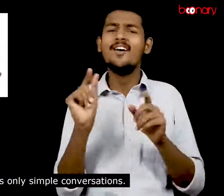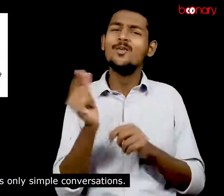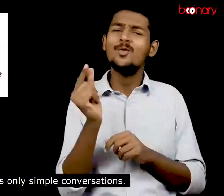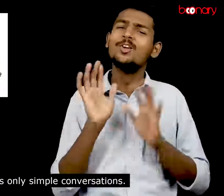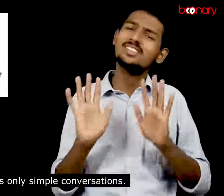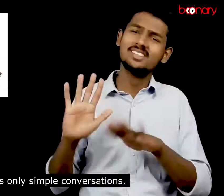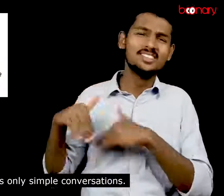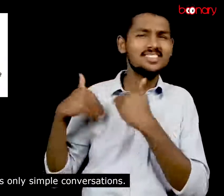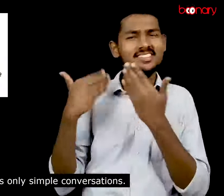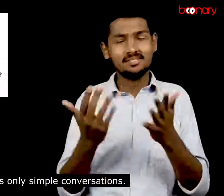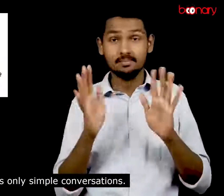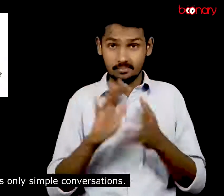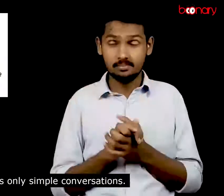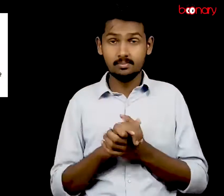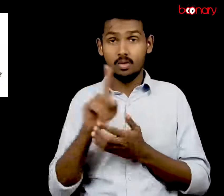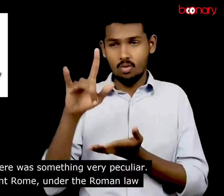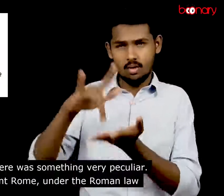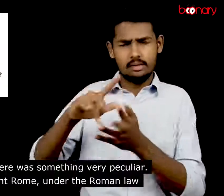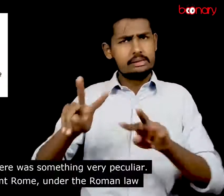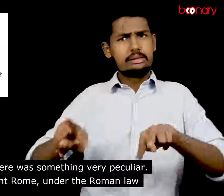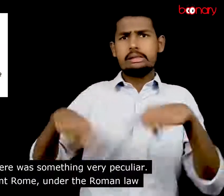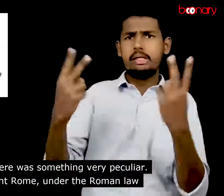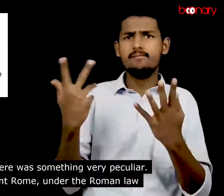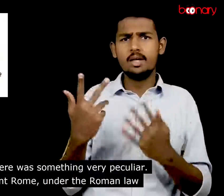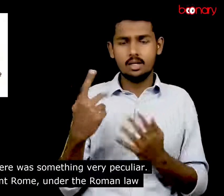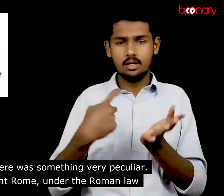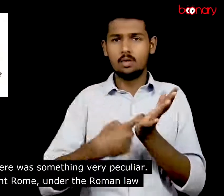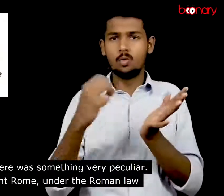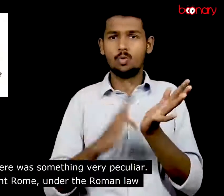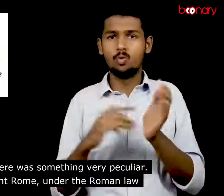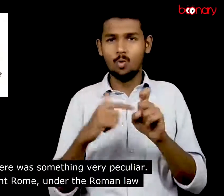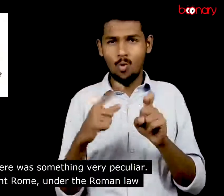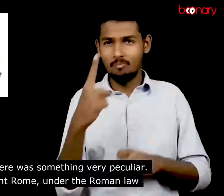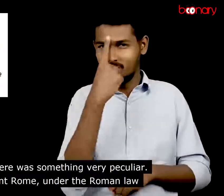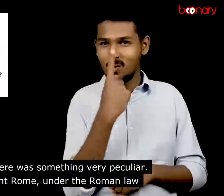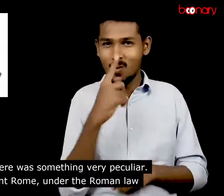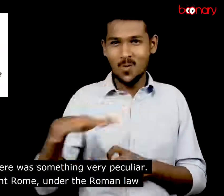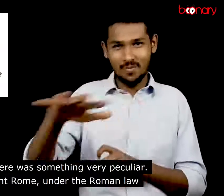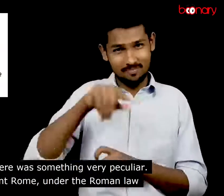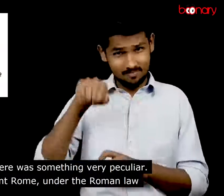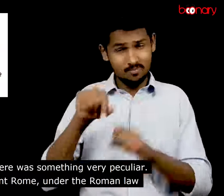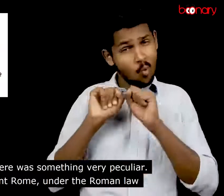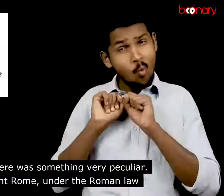simple conversations. In fact, there was something very peculiar. In ancient